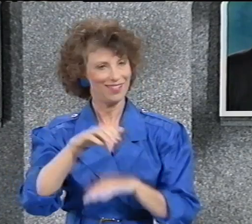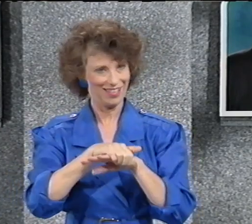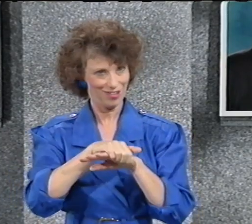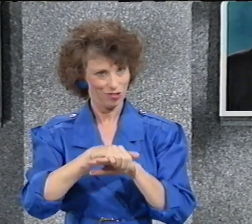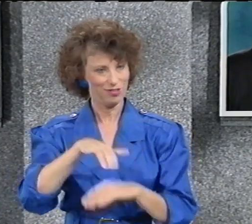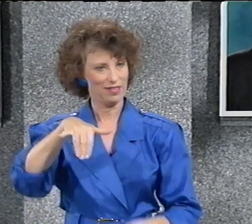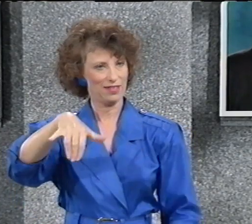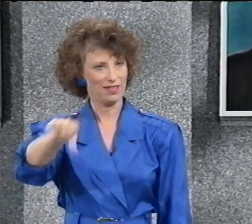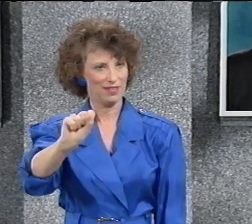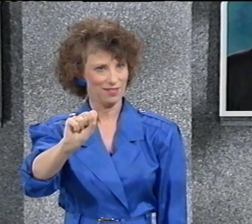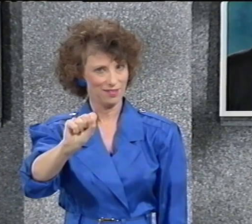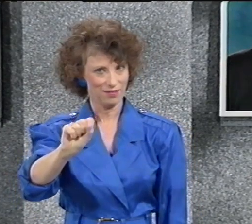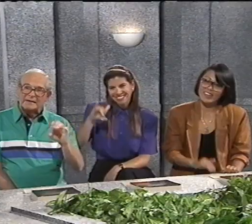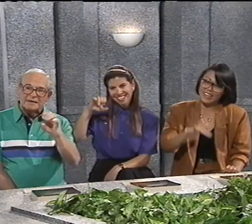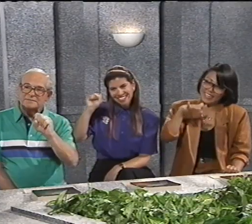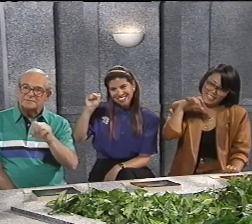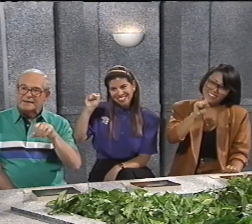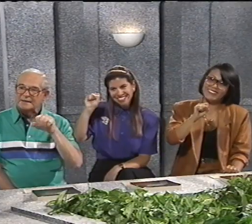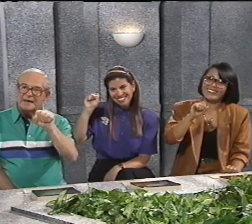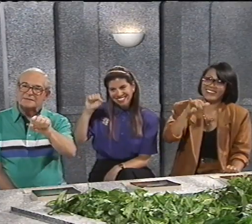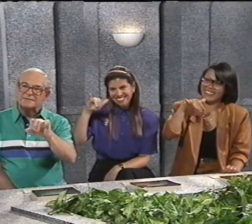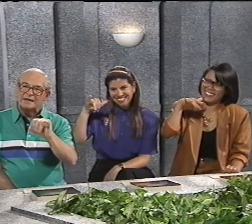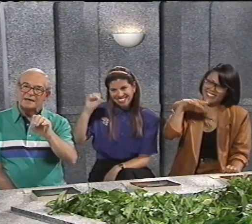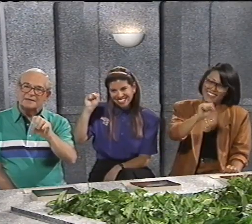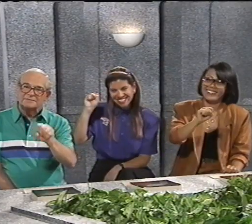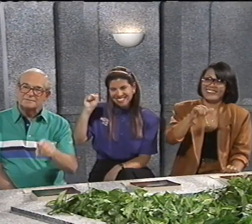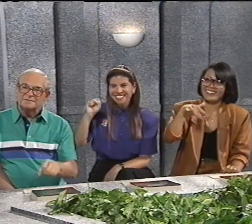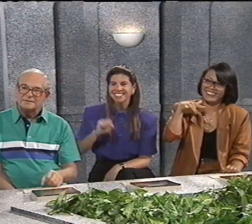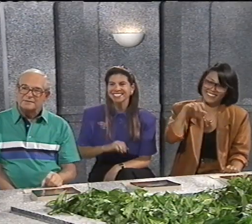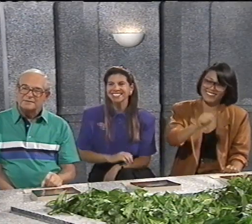We don't spell the individual letters.